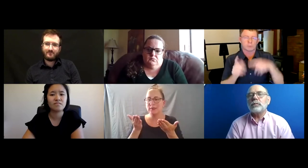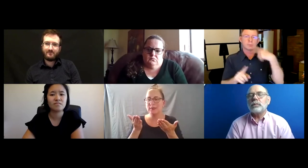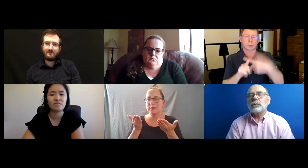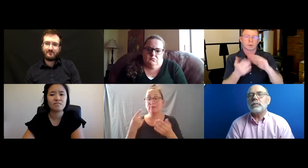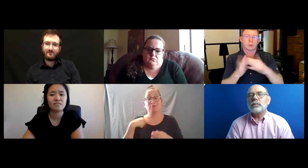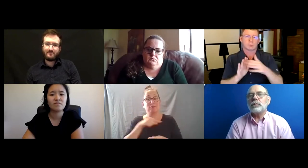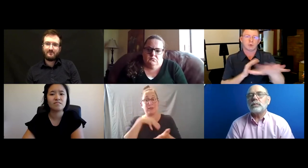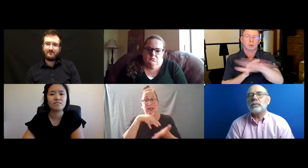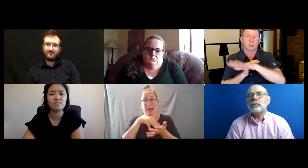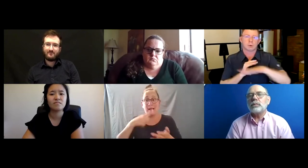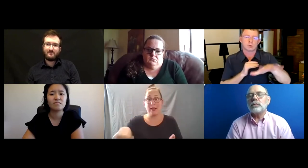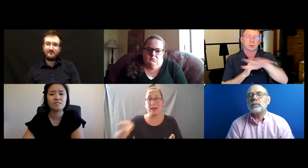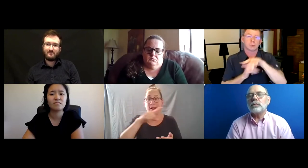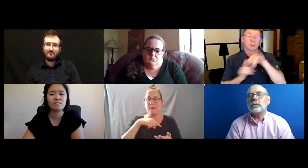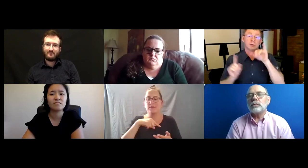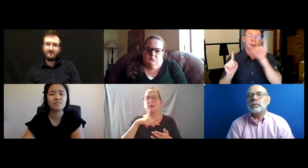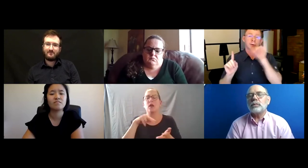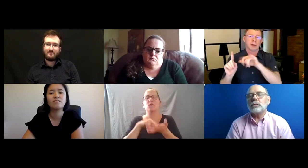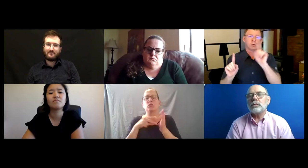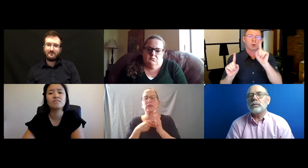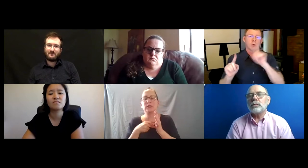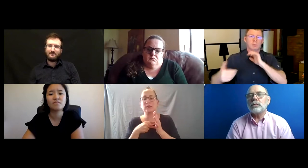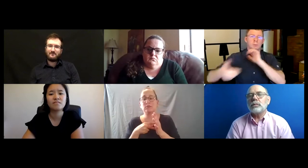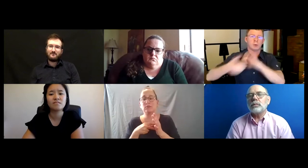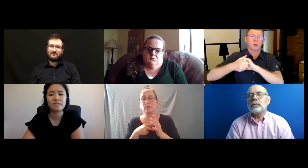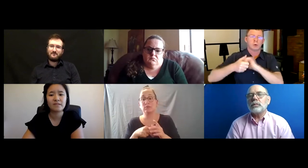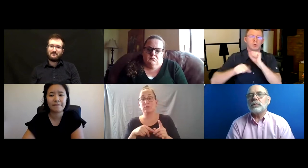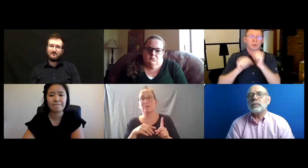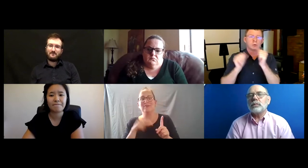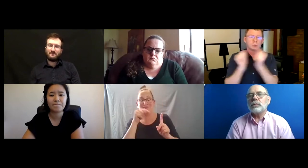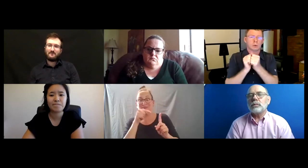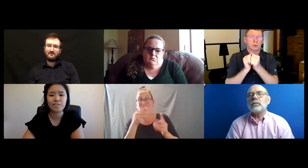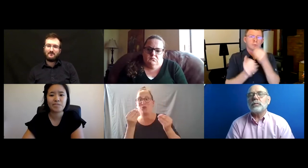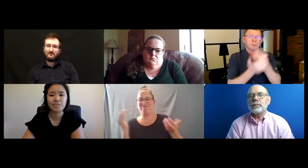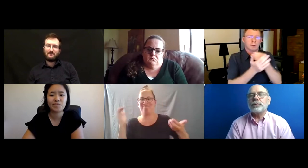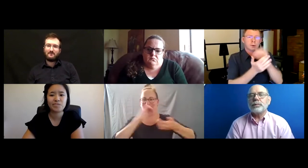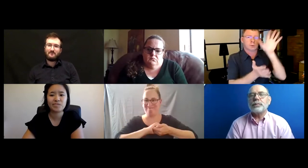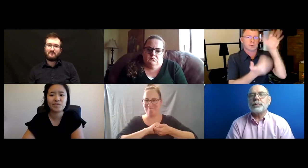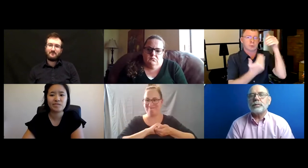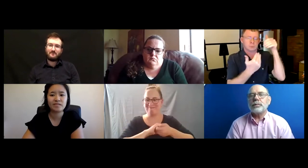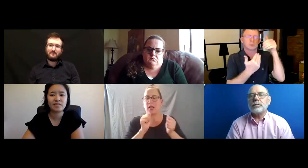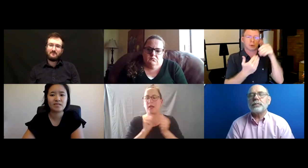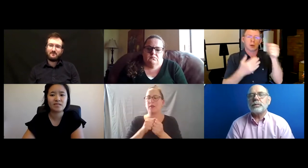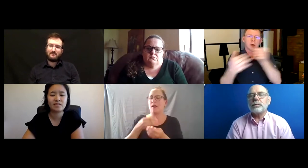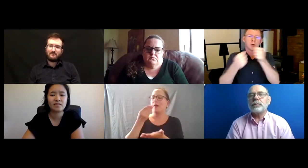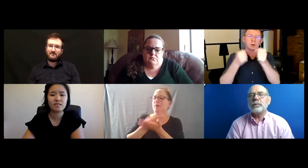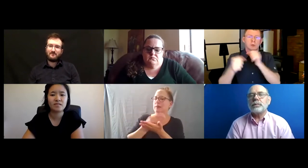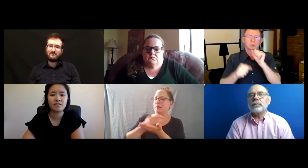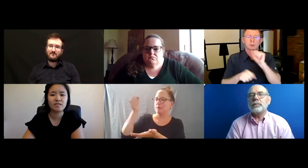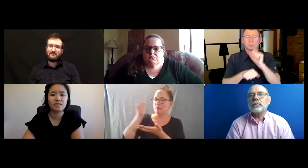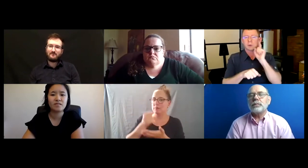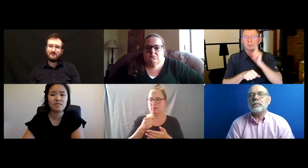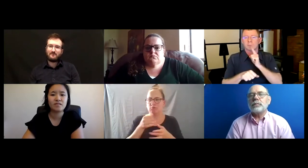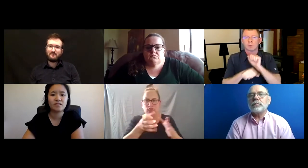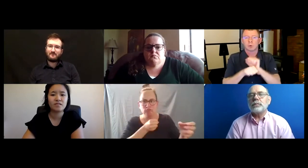worker program where our students and others at Mohawk College partner up to receive funding